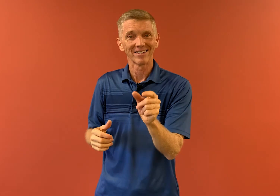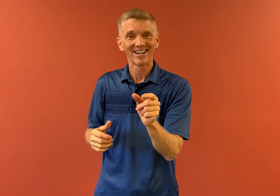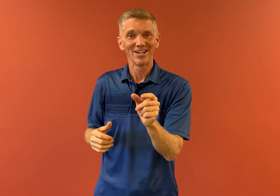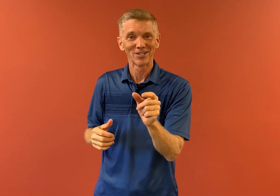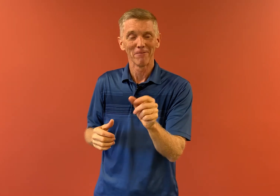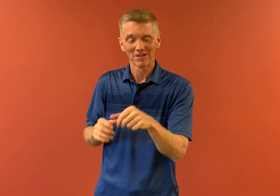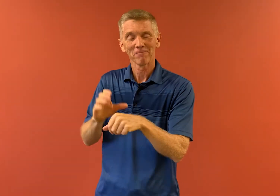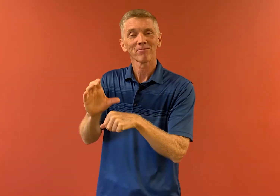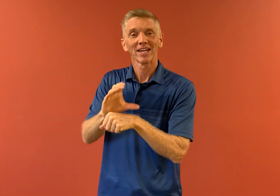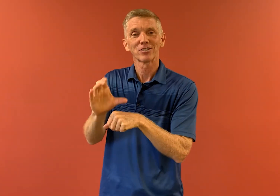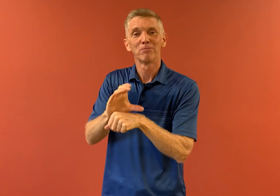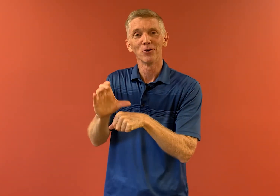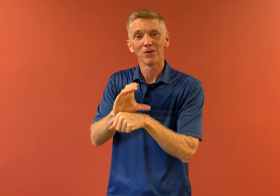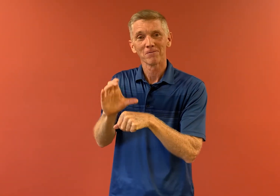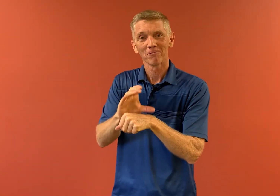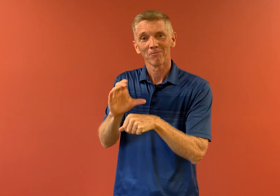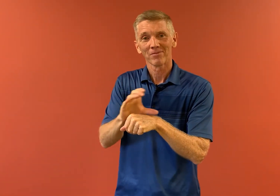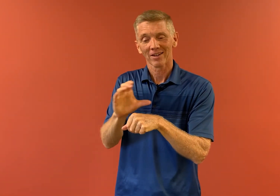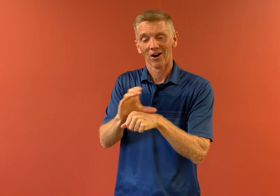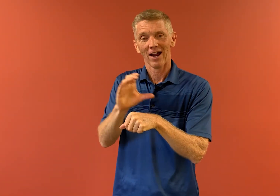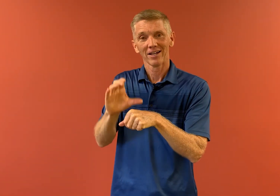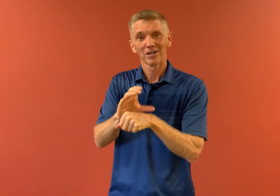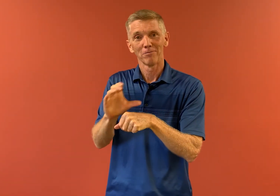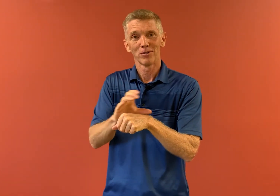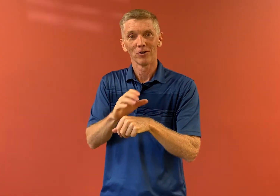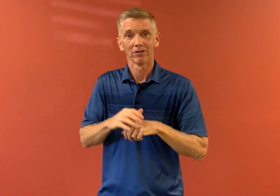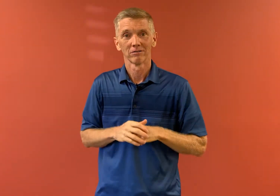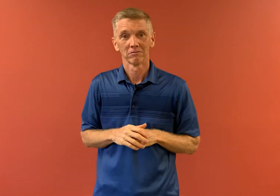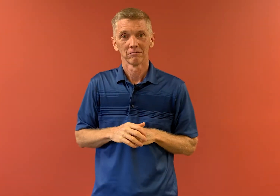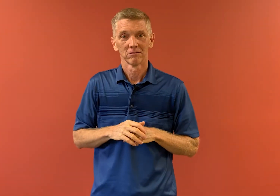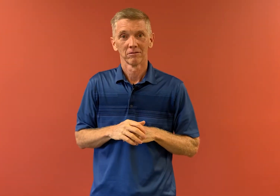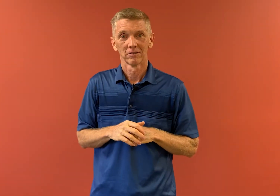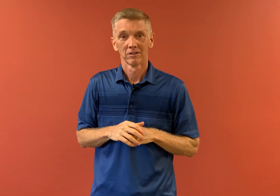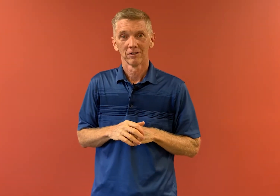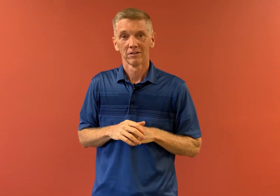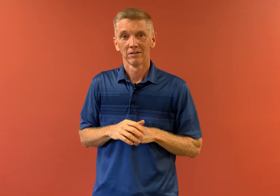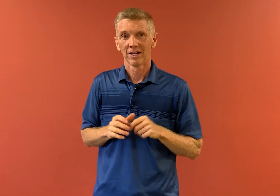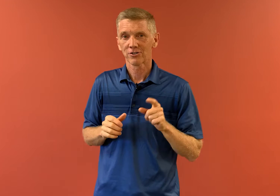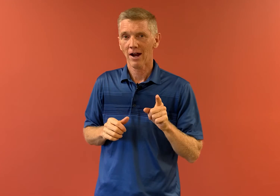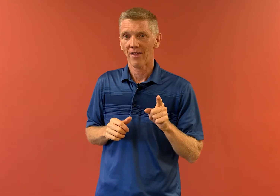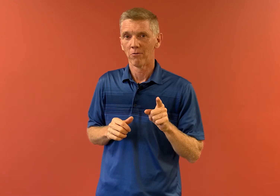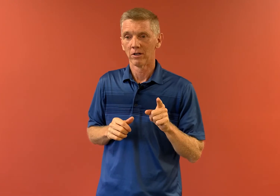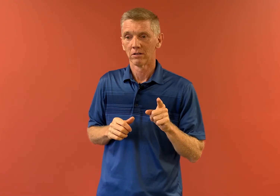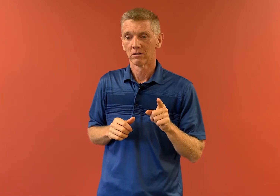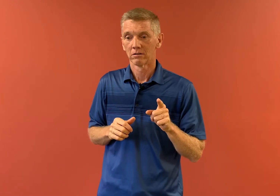solid-state chips, it's computer. All right, computer. Let's try that one.